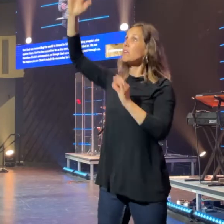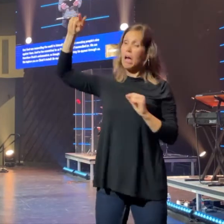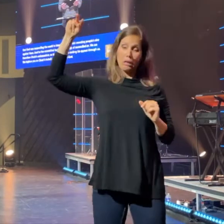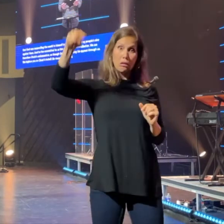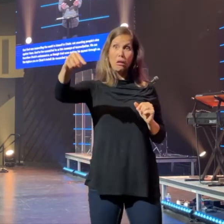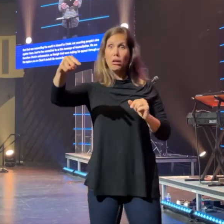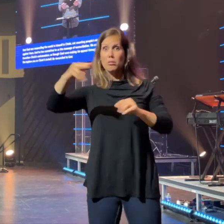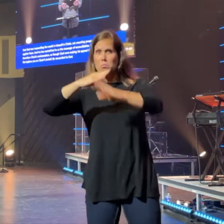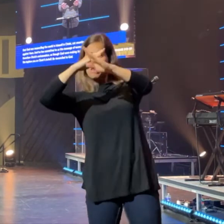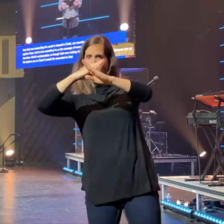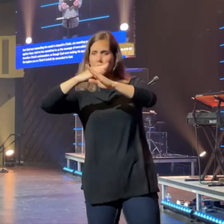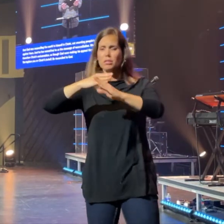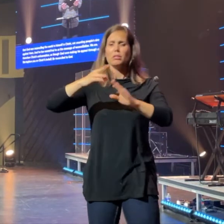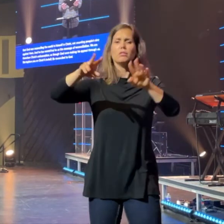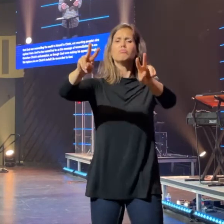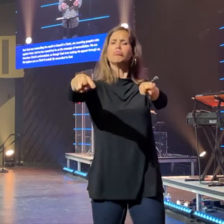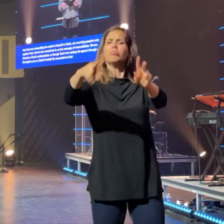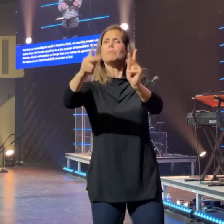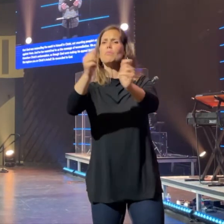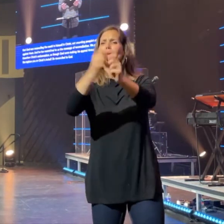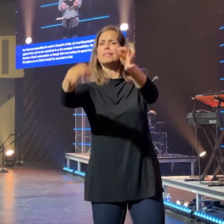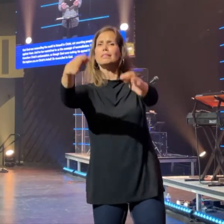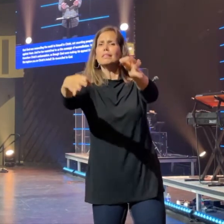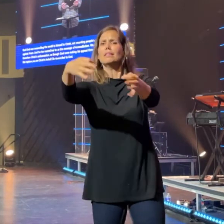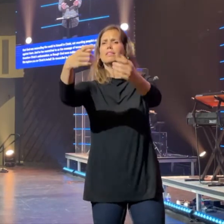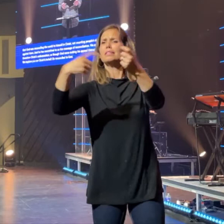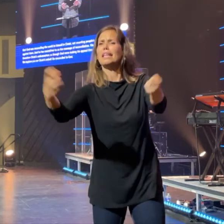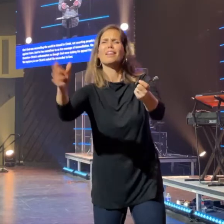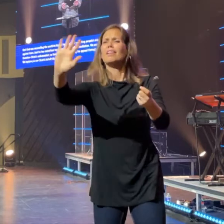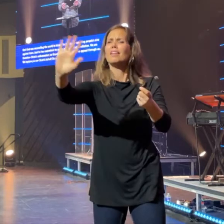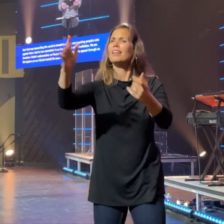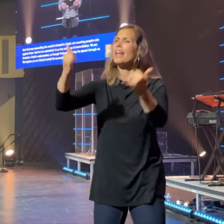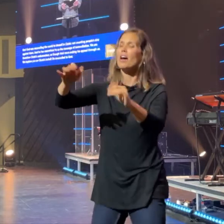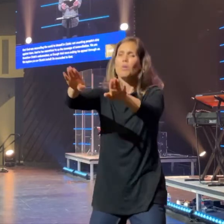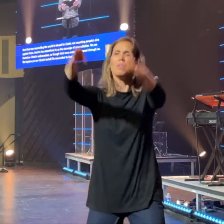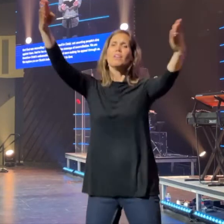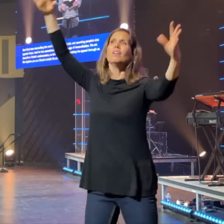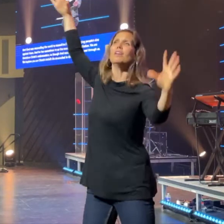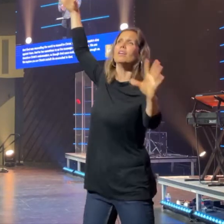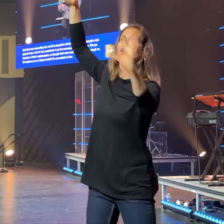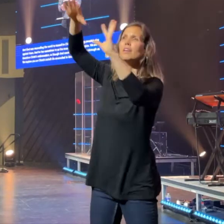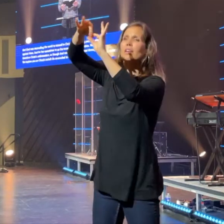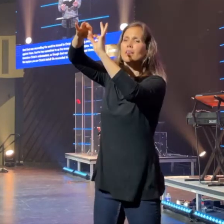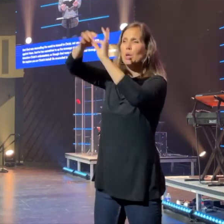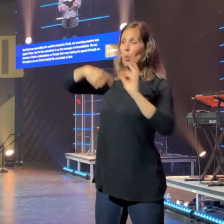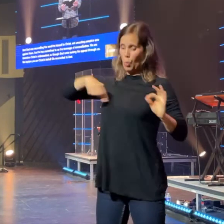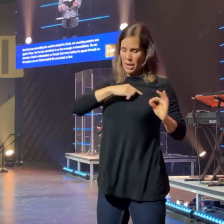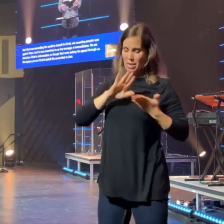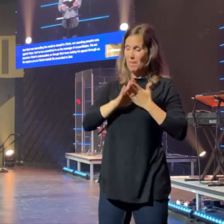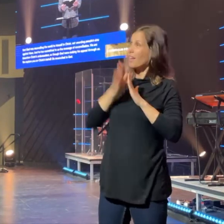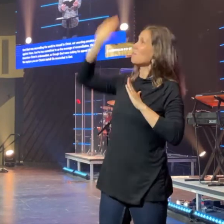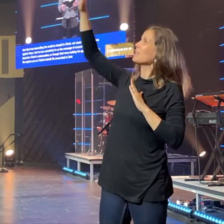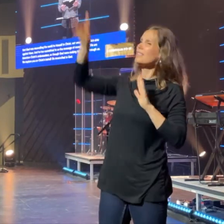committed to us the message of reconciliation. We are therefore Christ's ambassadors, as though God were making his